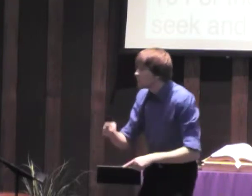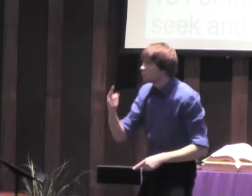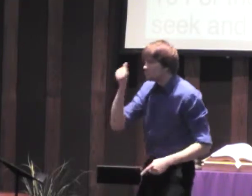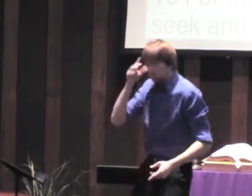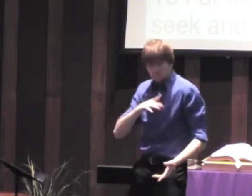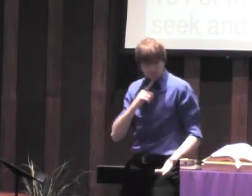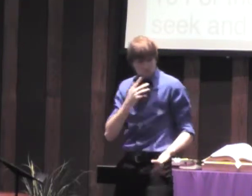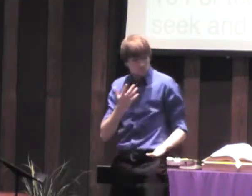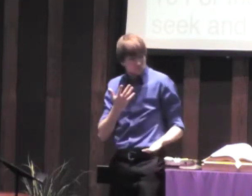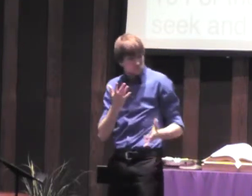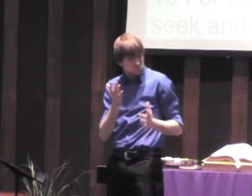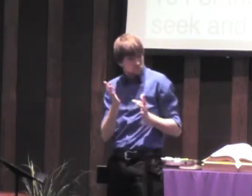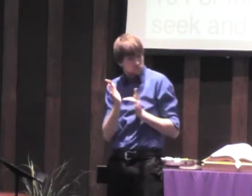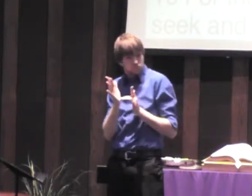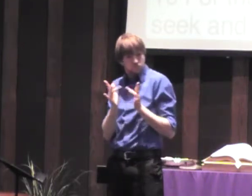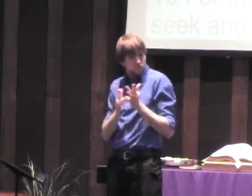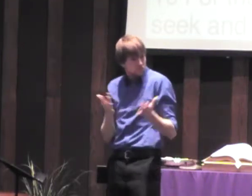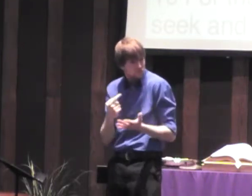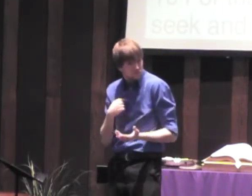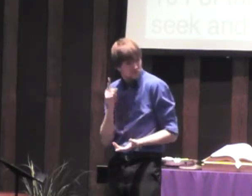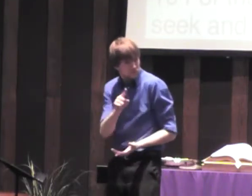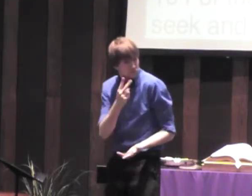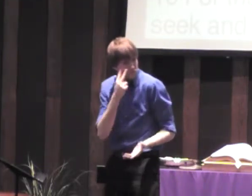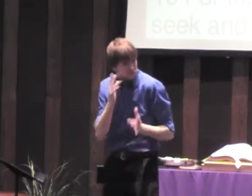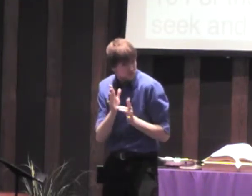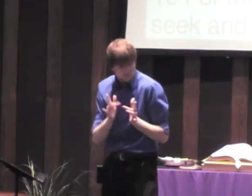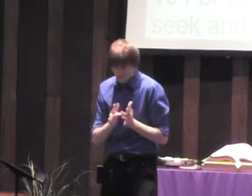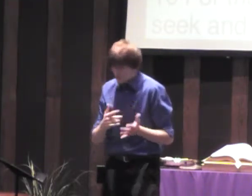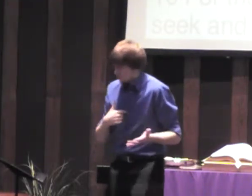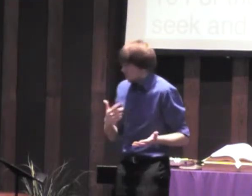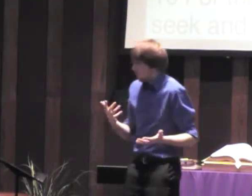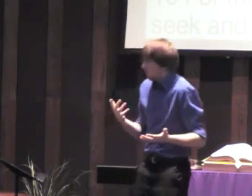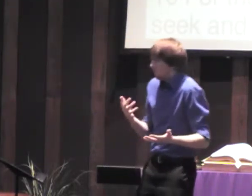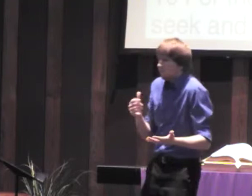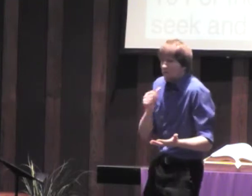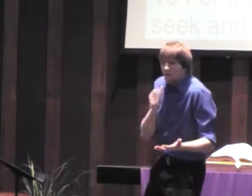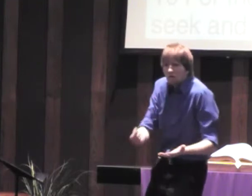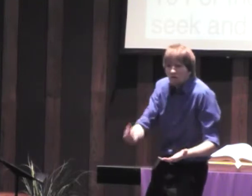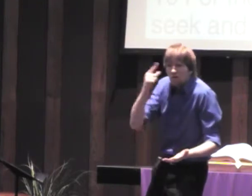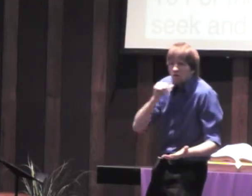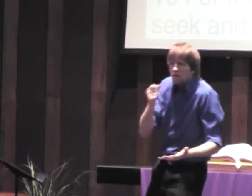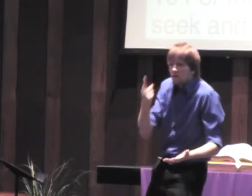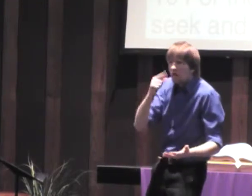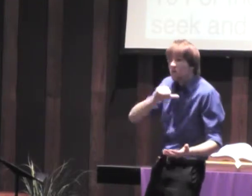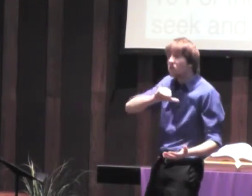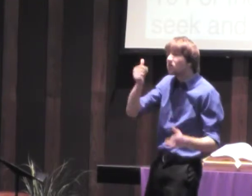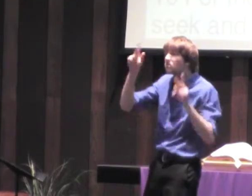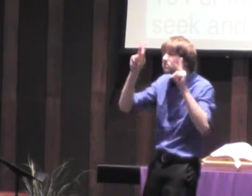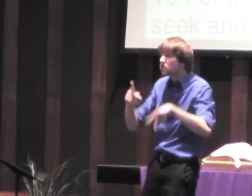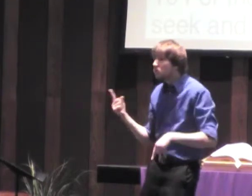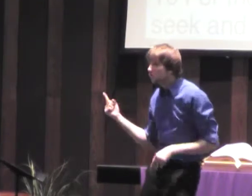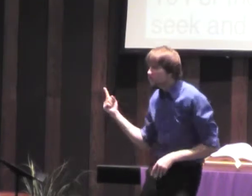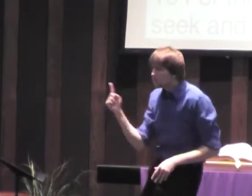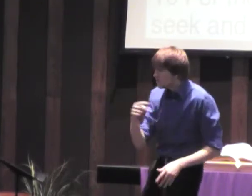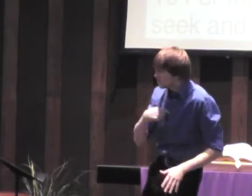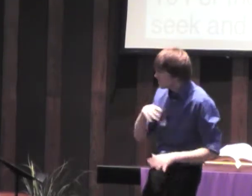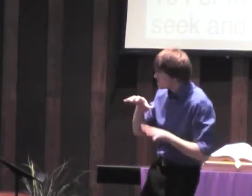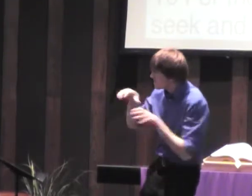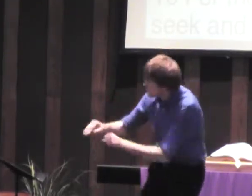As the people walking by, I stopped them. I said, what's going on? I said, I'm going to see Jesus. And I didn't understand. I didn't know what was